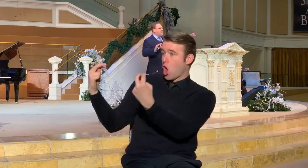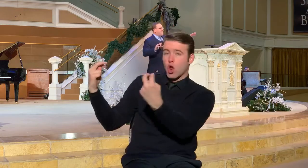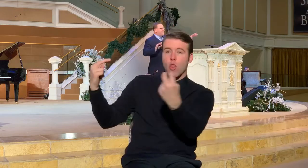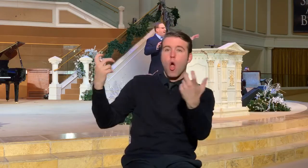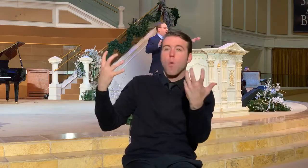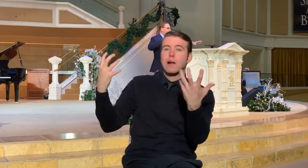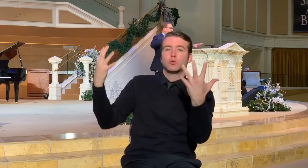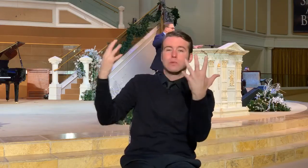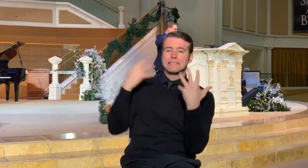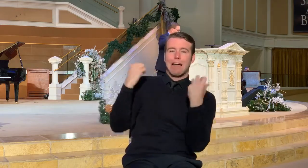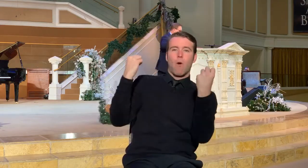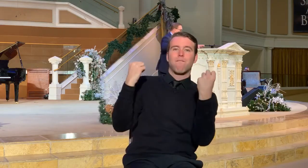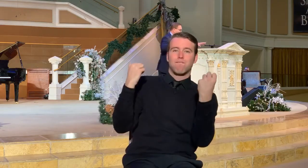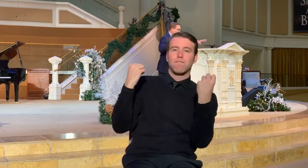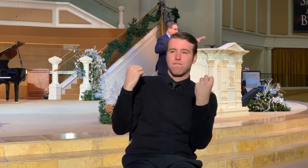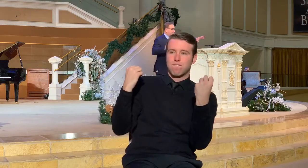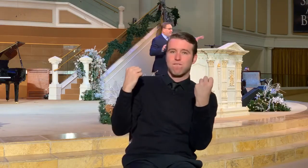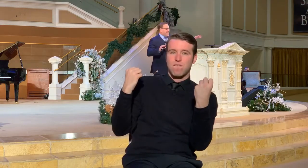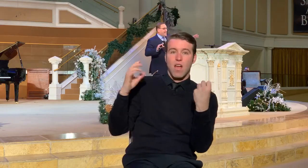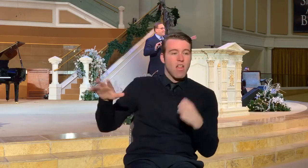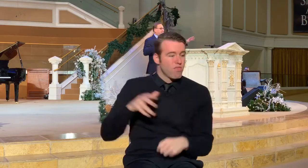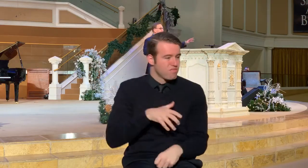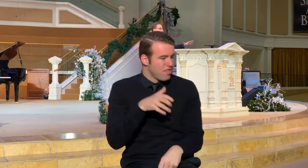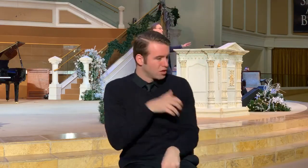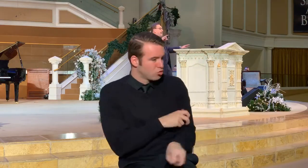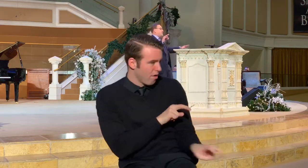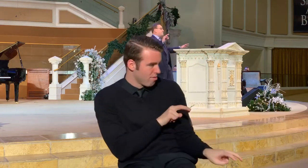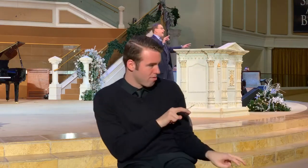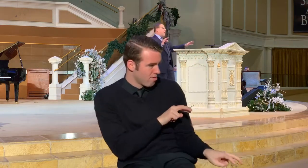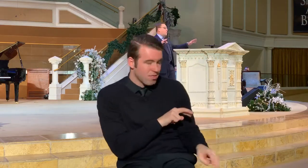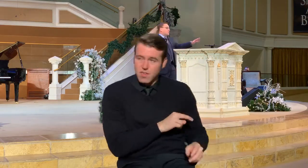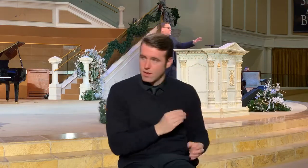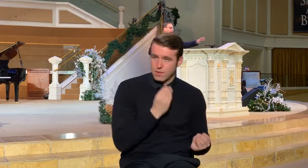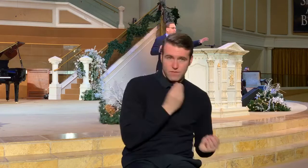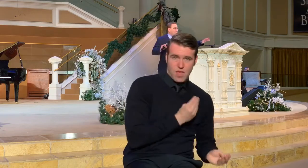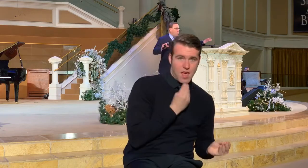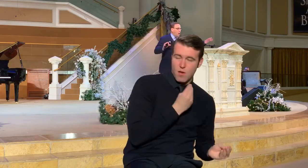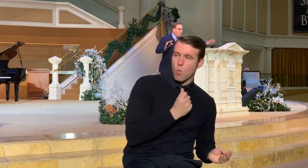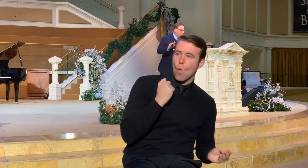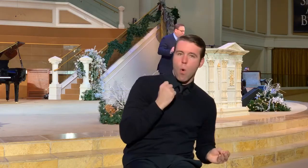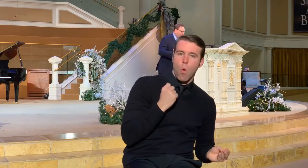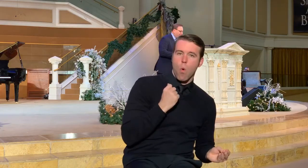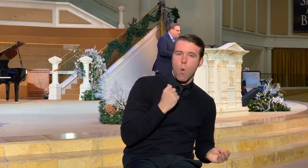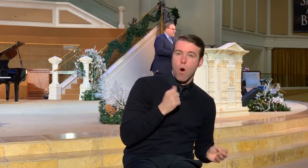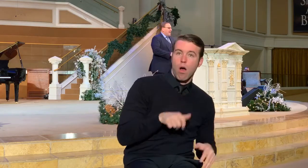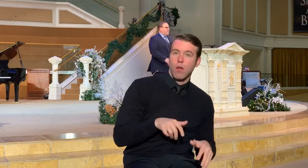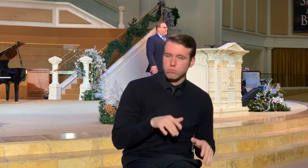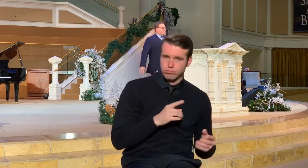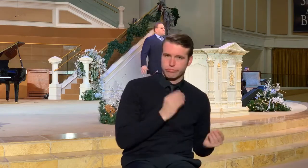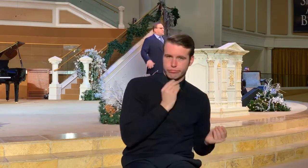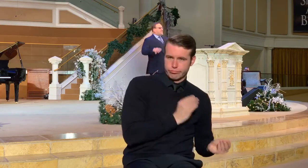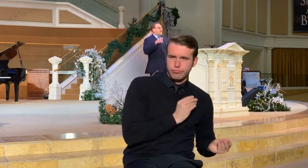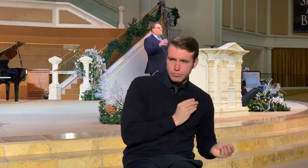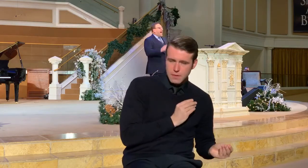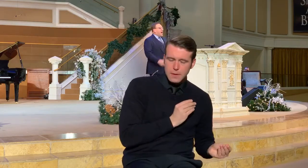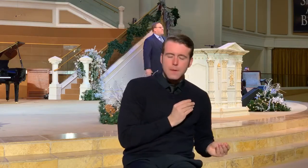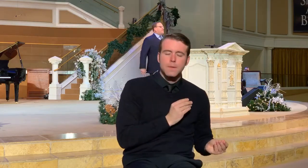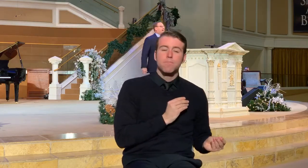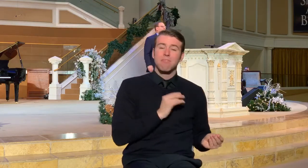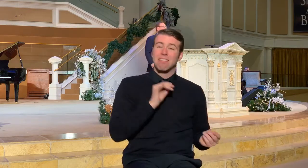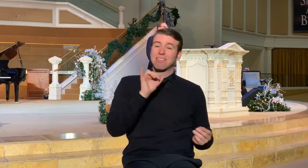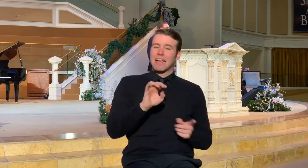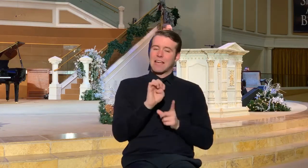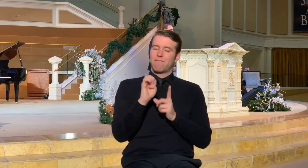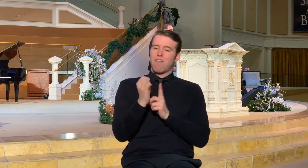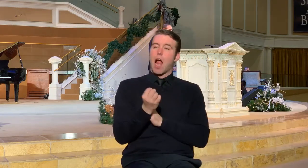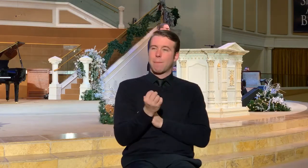as their strength was being given to them by the powers that were with them. And this was the environment